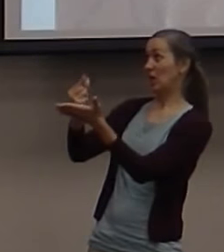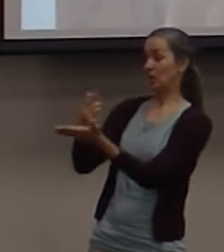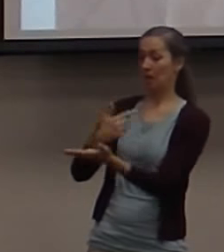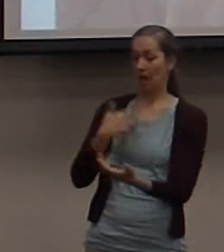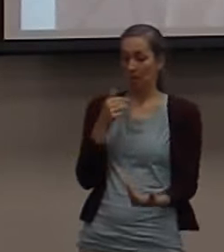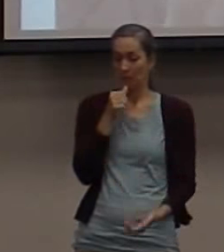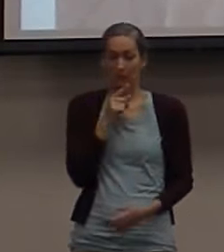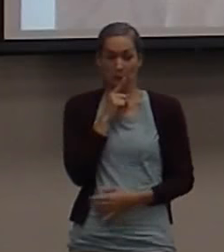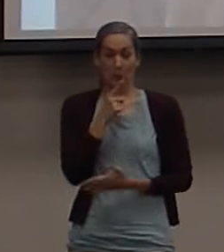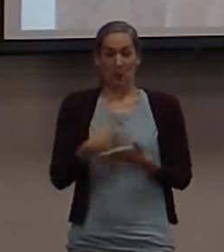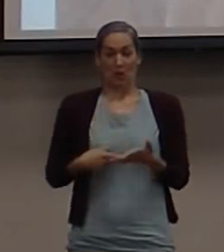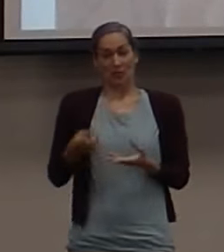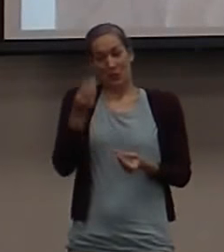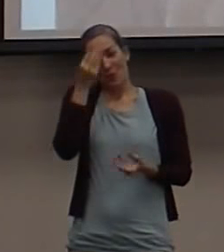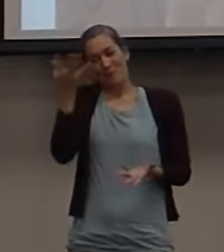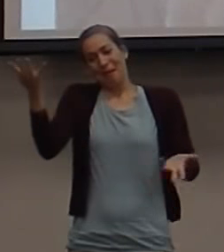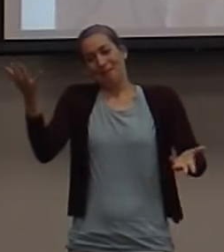she obeyed